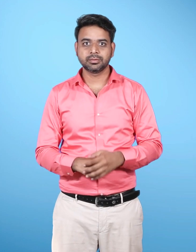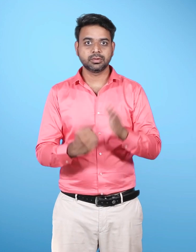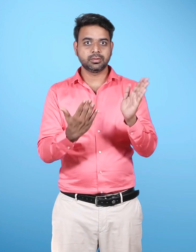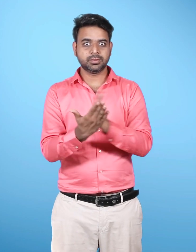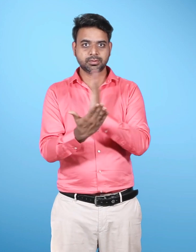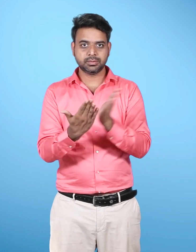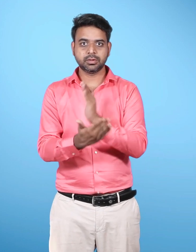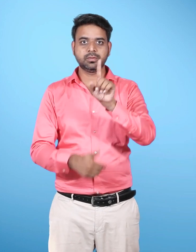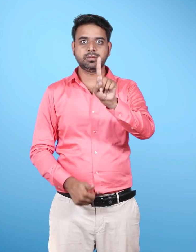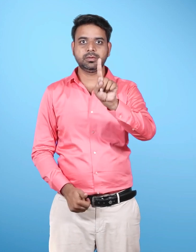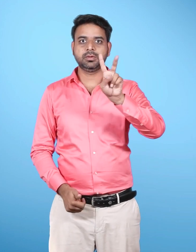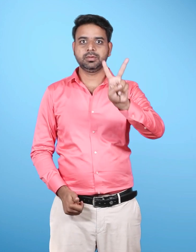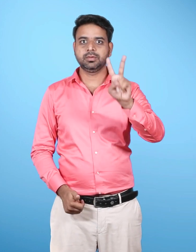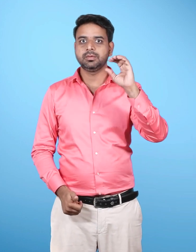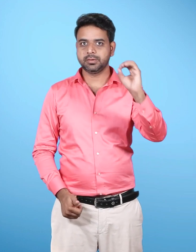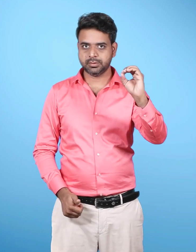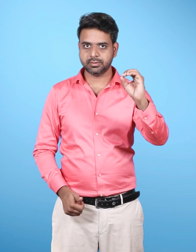Page number 120.